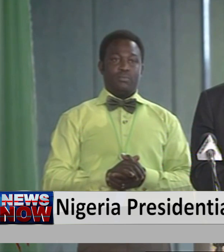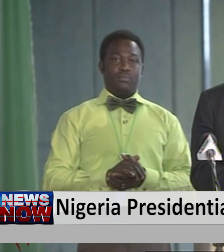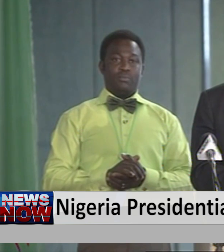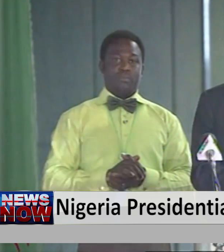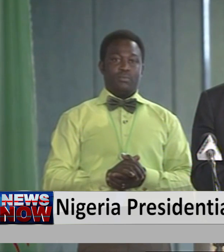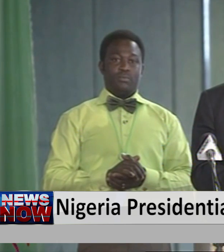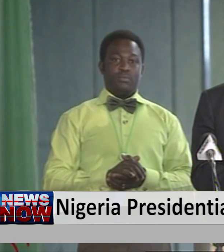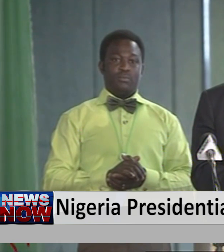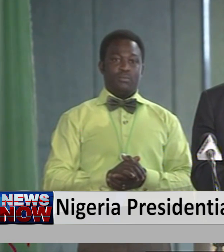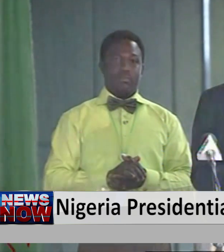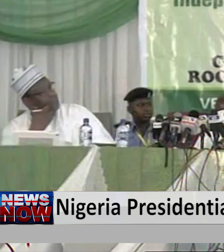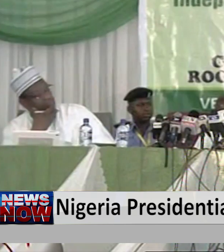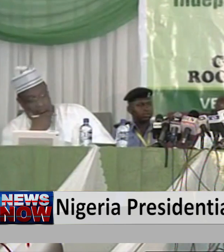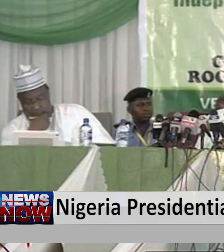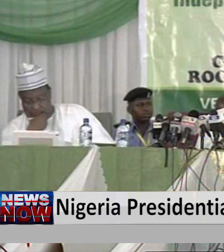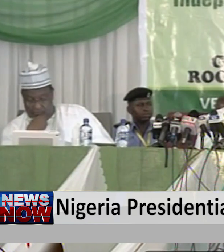I will.